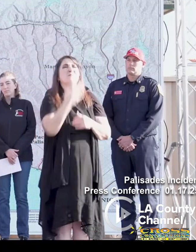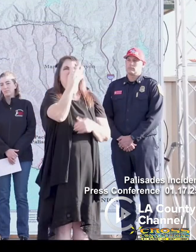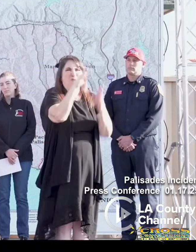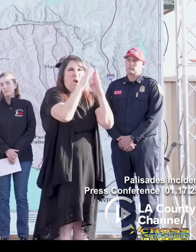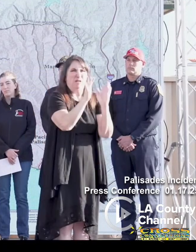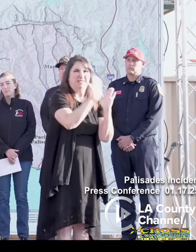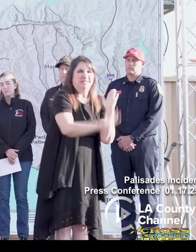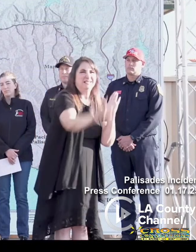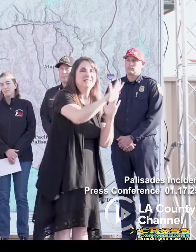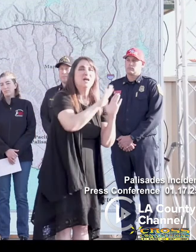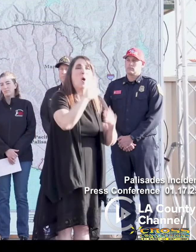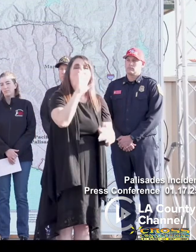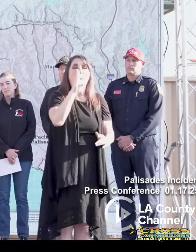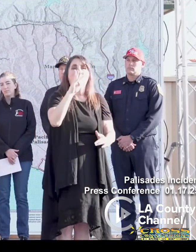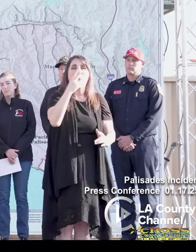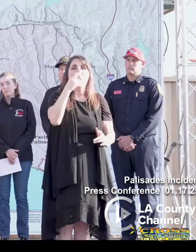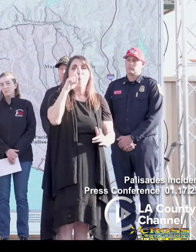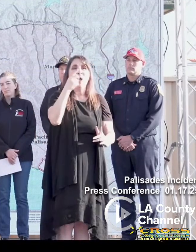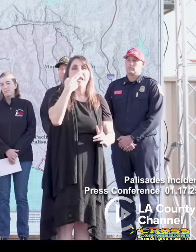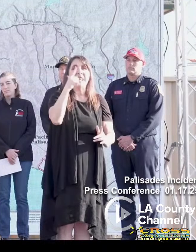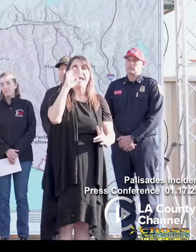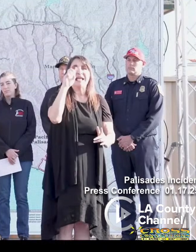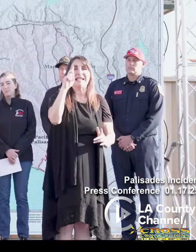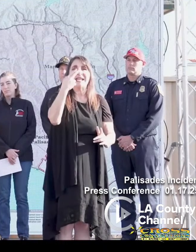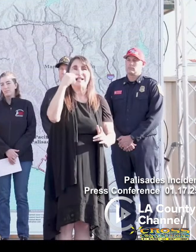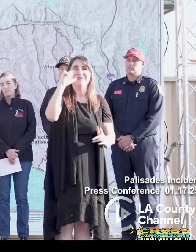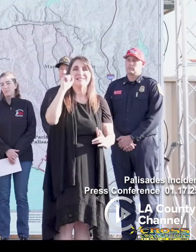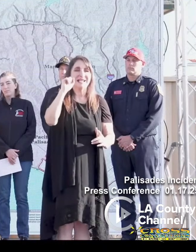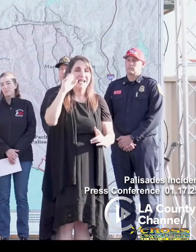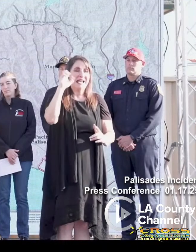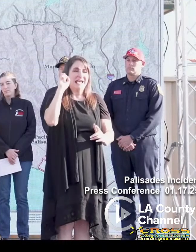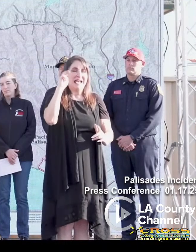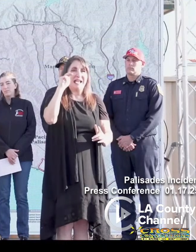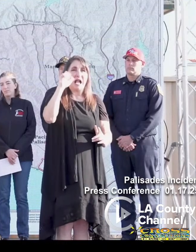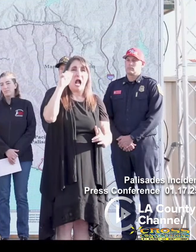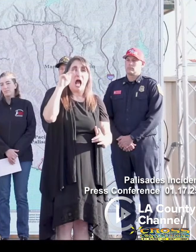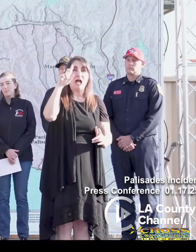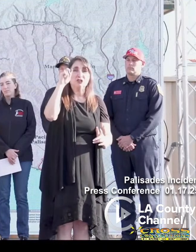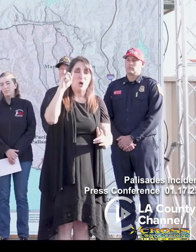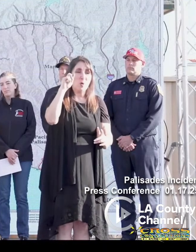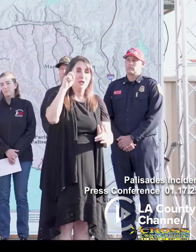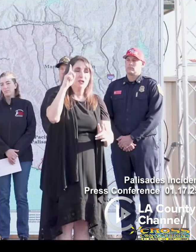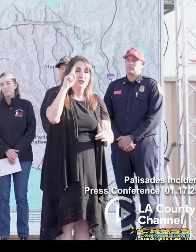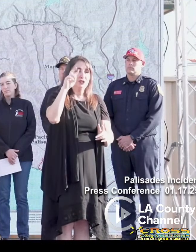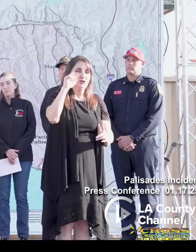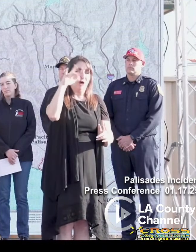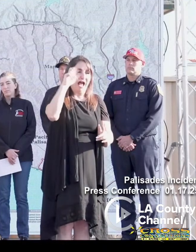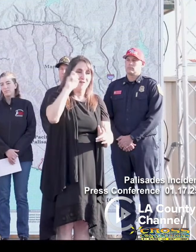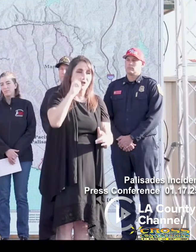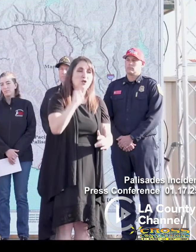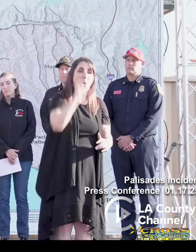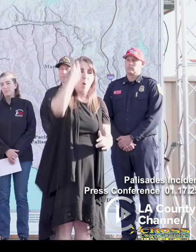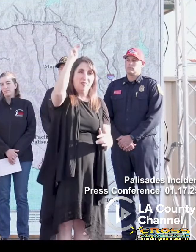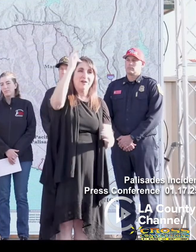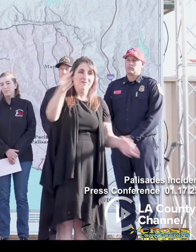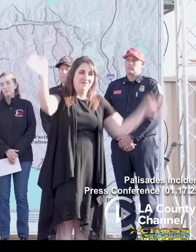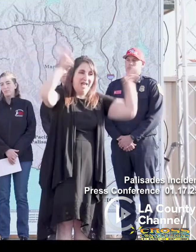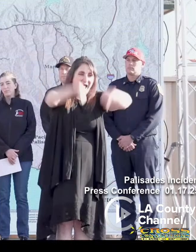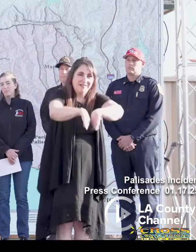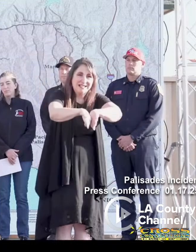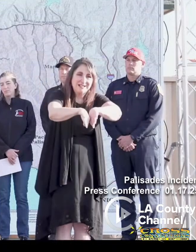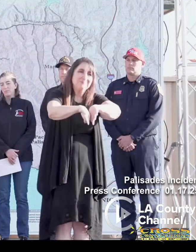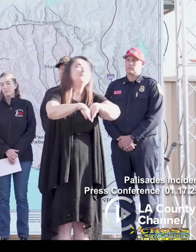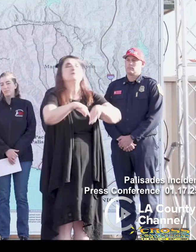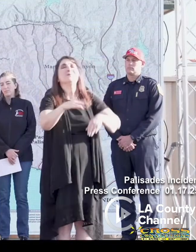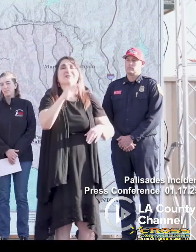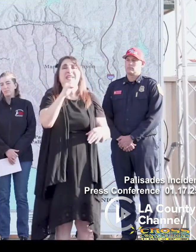Hills, anything north of Entronto Drive or north of Topanga Canyon Boulevard, when it becomes a kind of curves